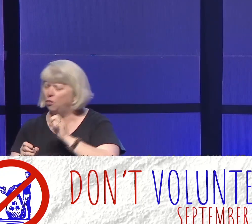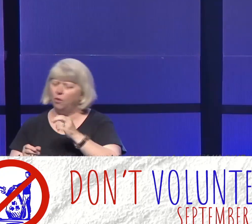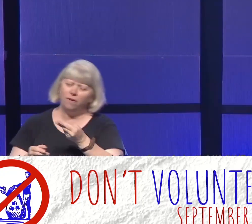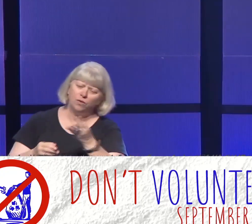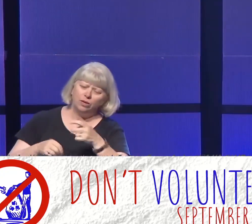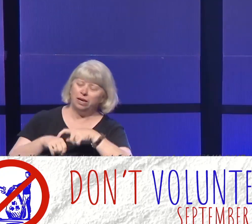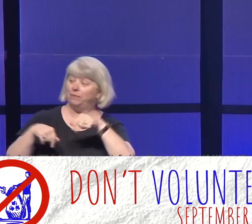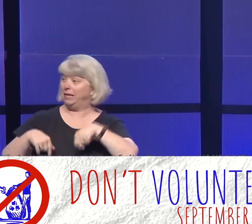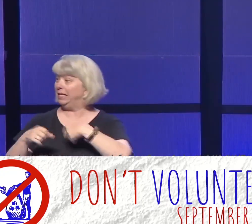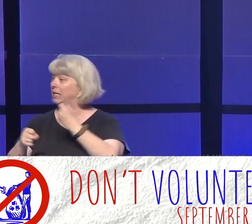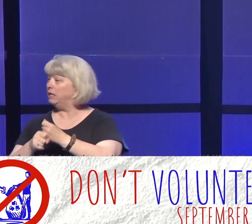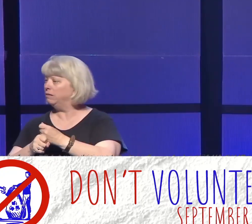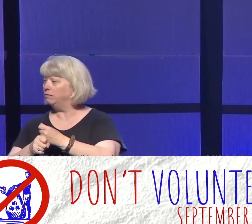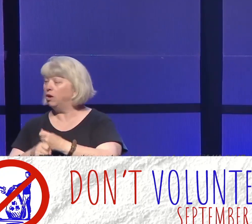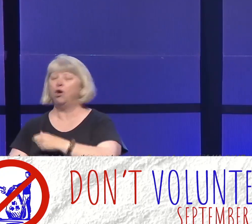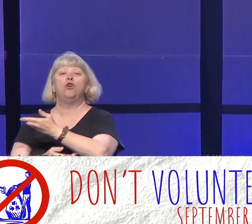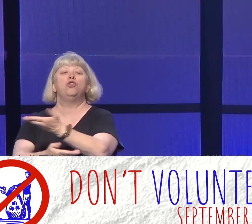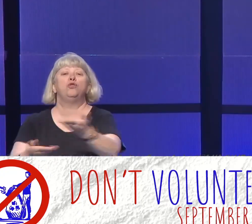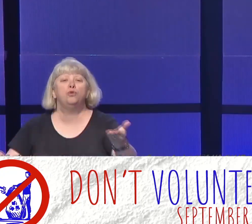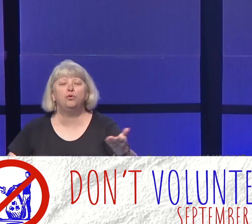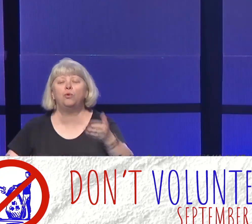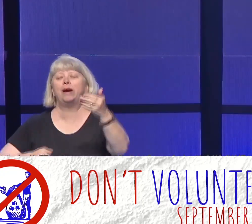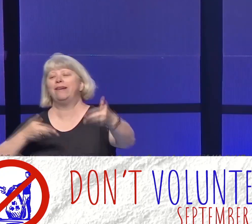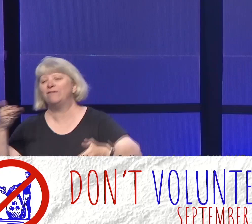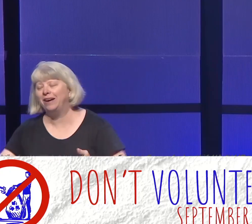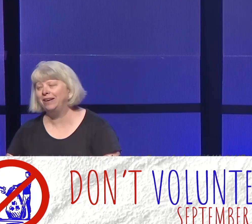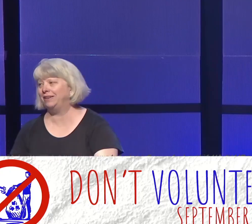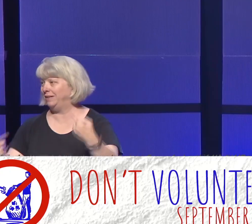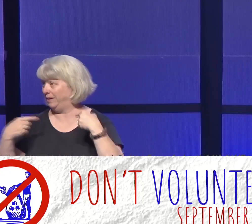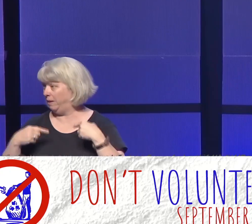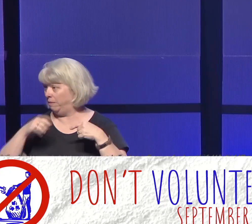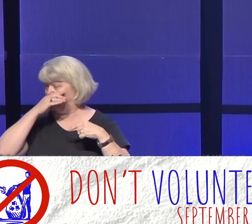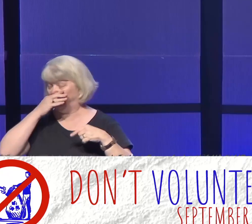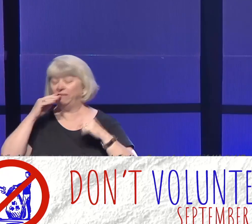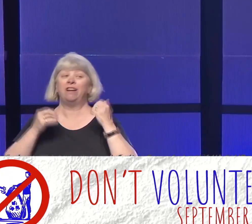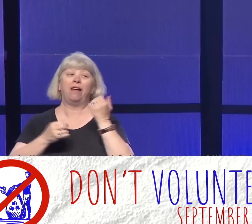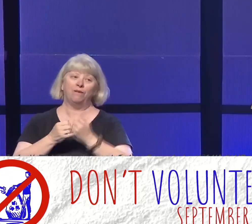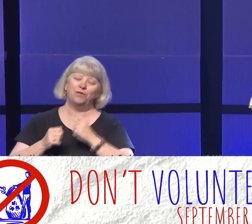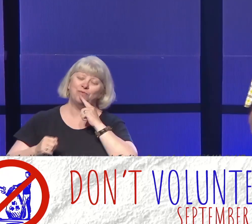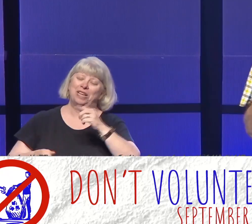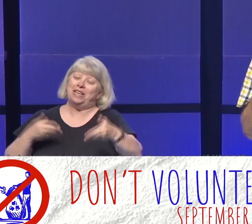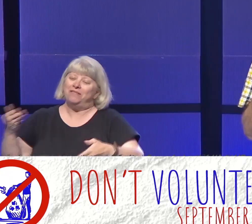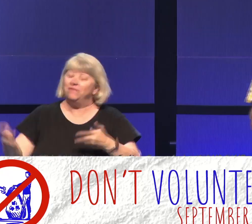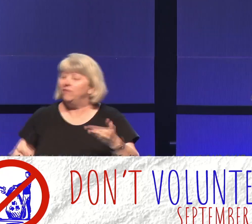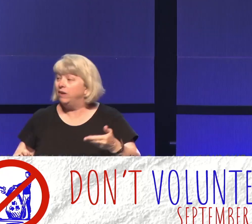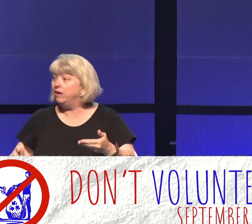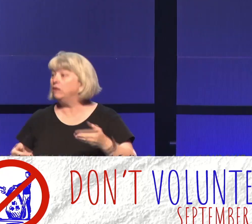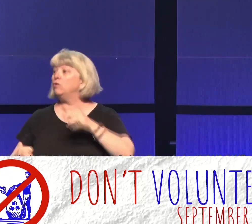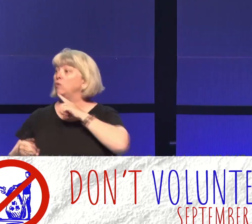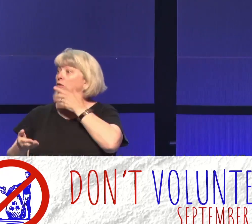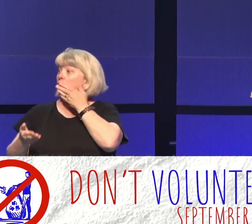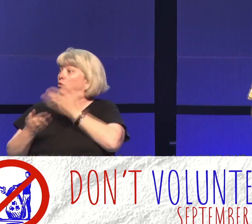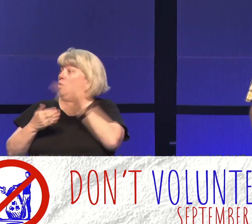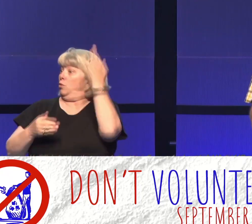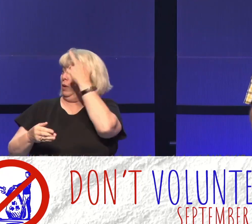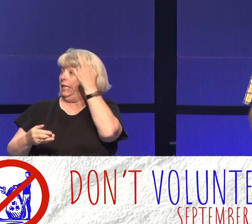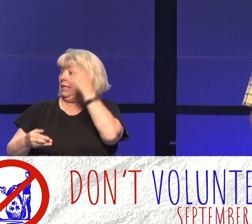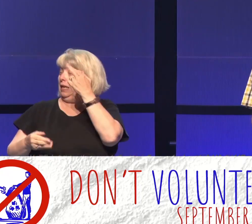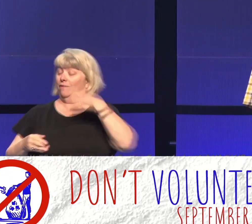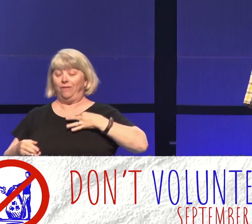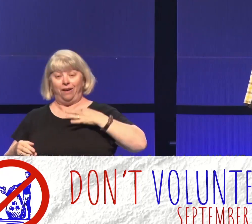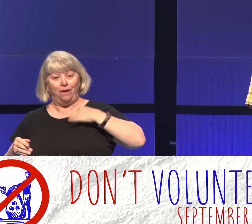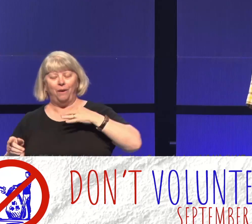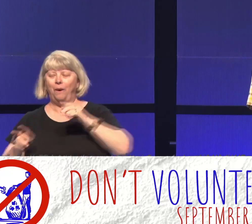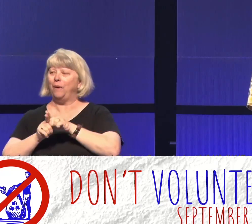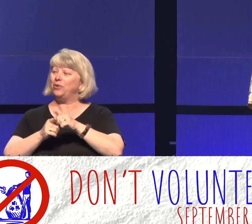coming year, you're all invited. So everybody actually is invited. And there are good reasons to volunteer, and there